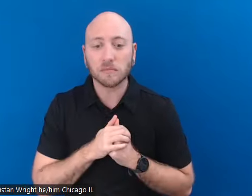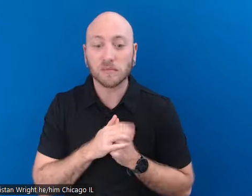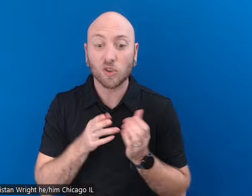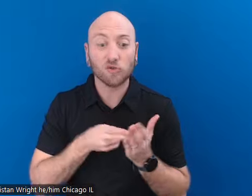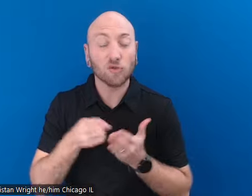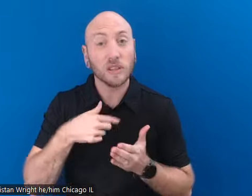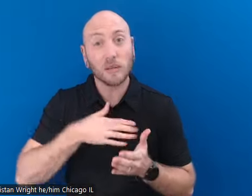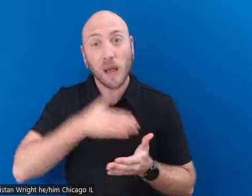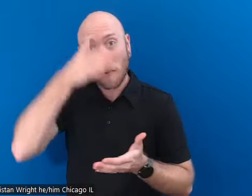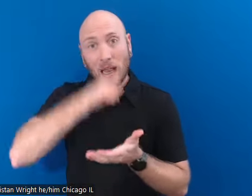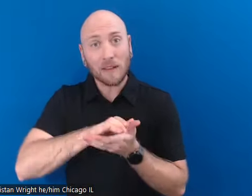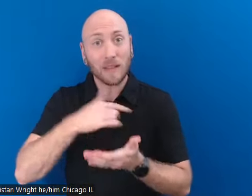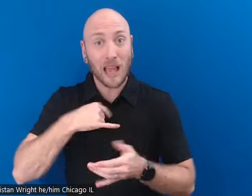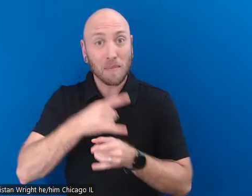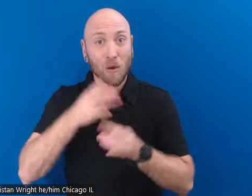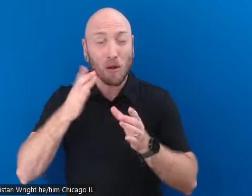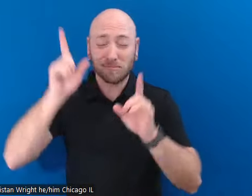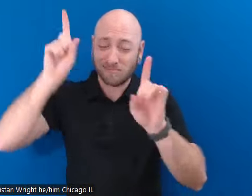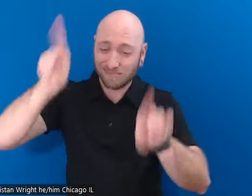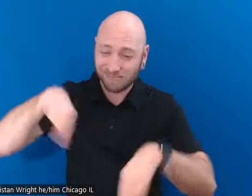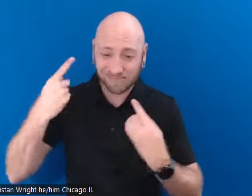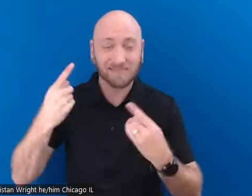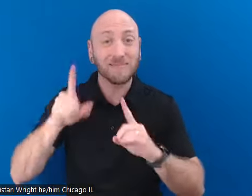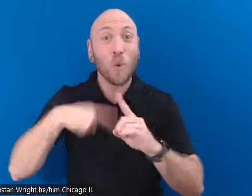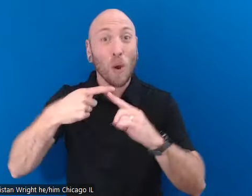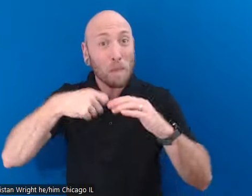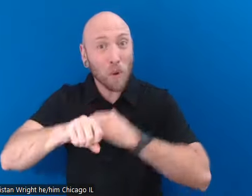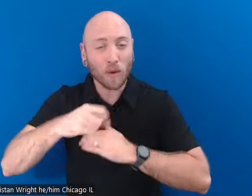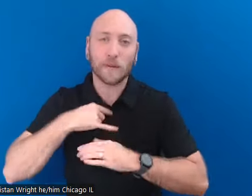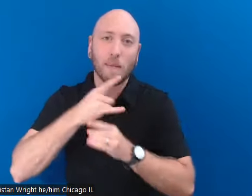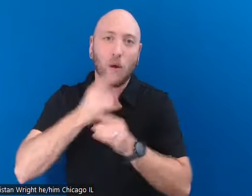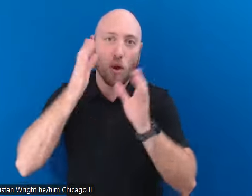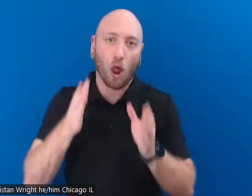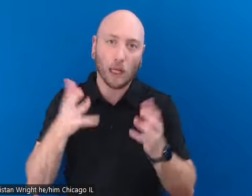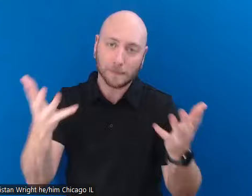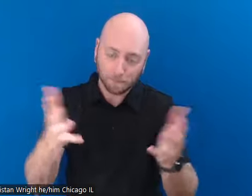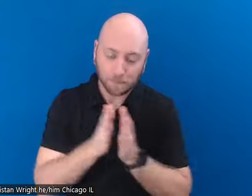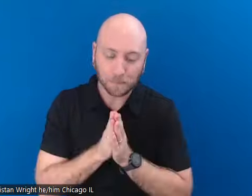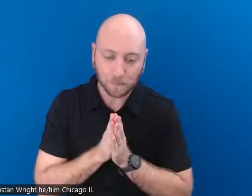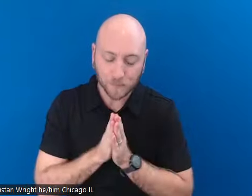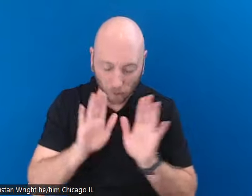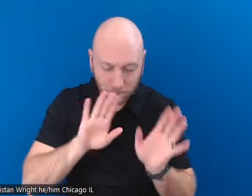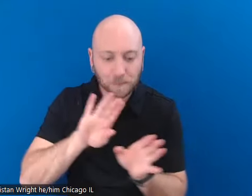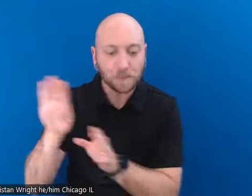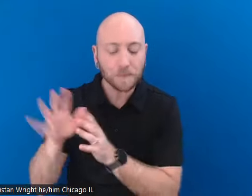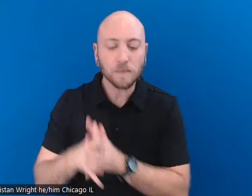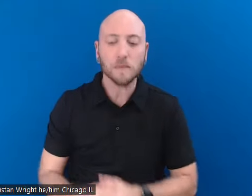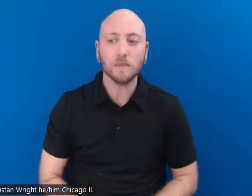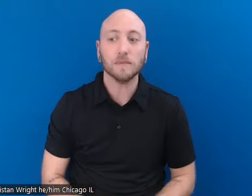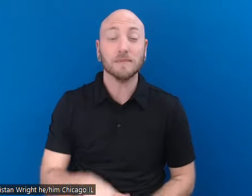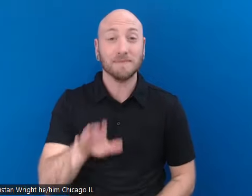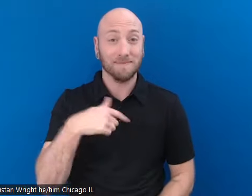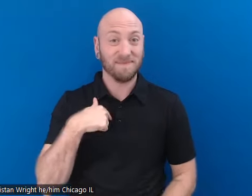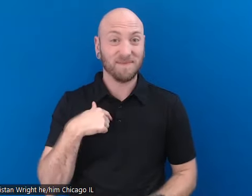birth. So, like I said, I was a restless child. I would pace. I would